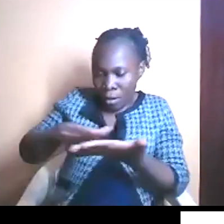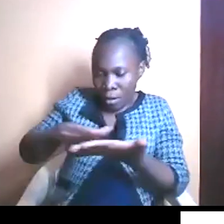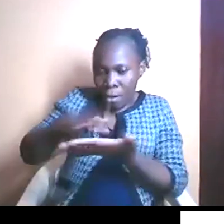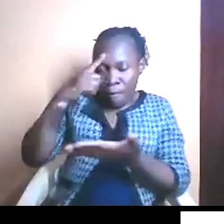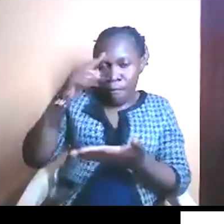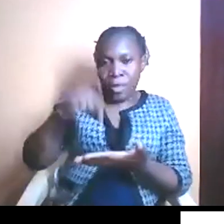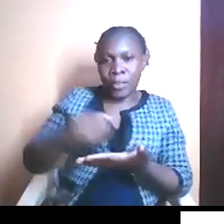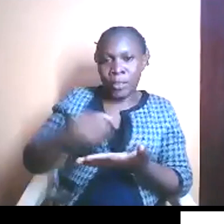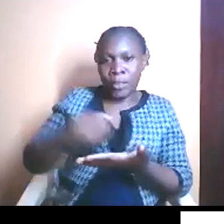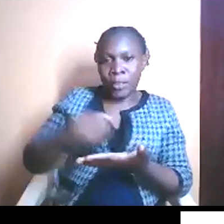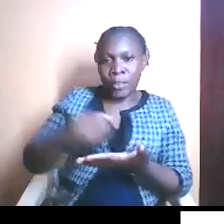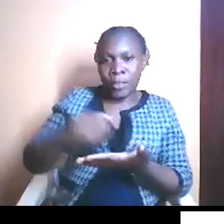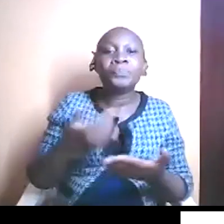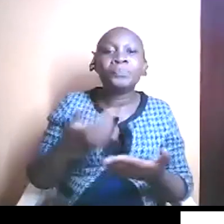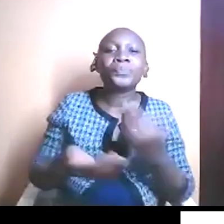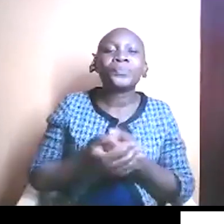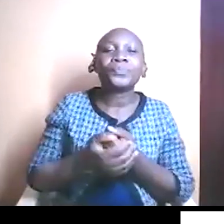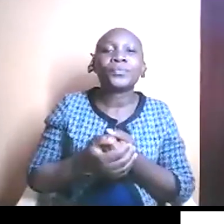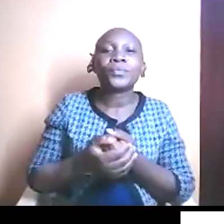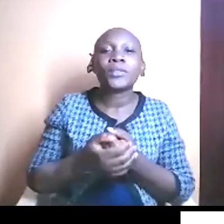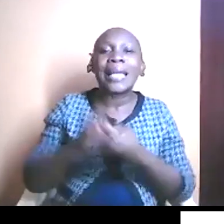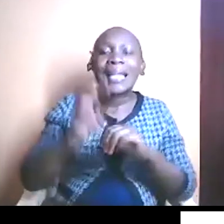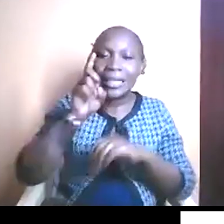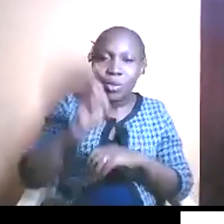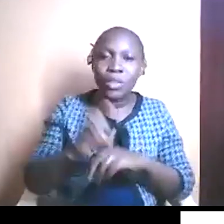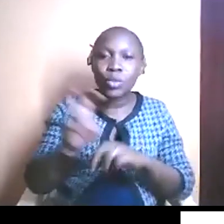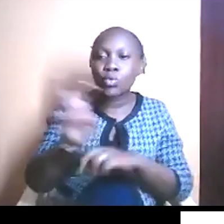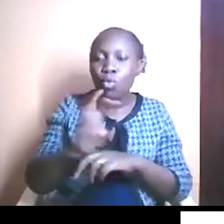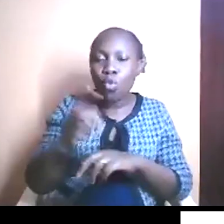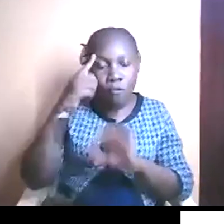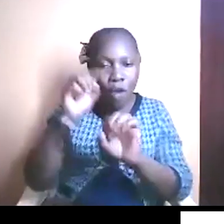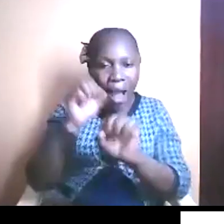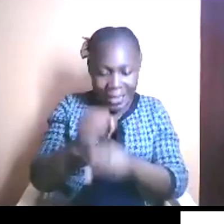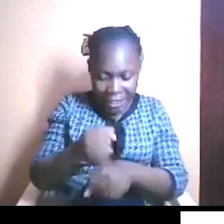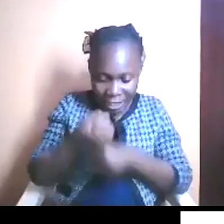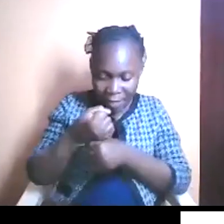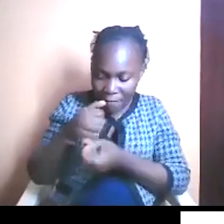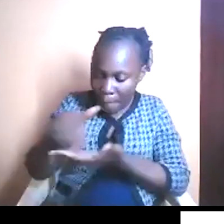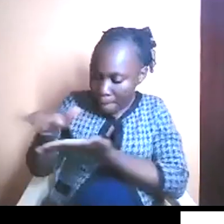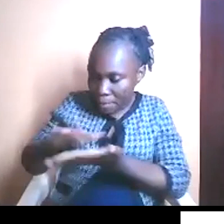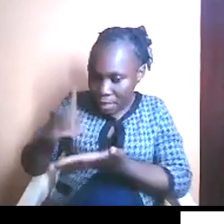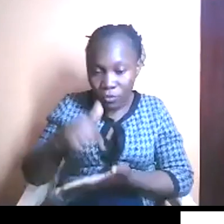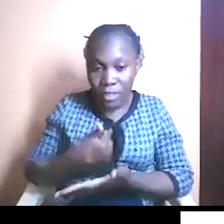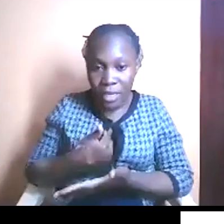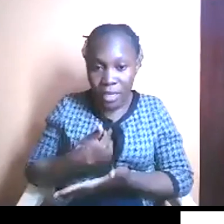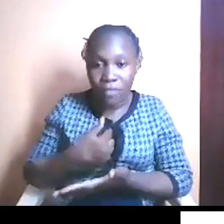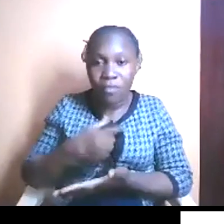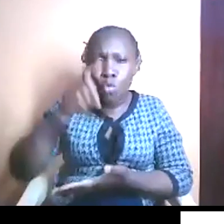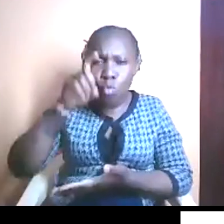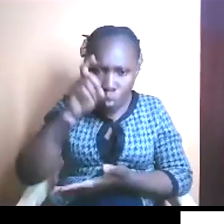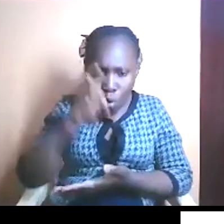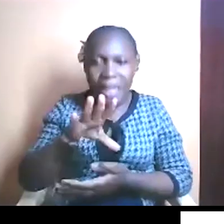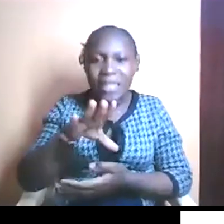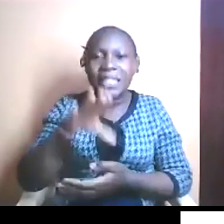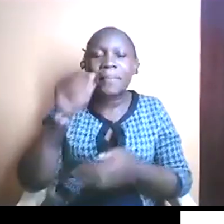Amazon, but you want to space for yourself. And you want to take breaks, even if everything is going round and round and